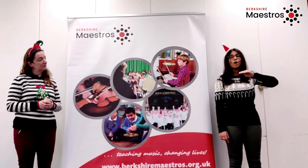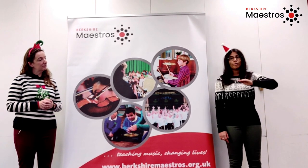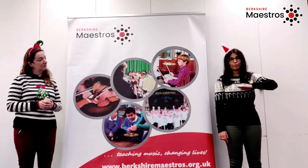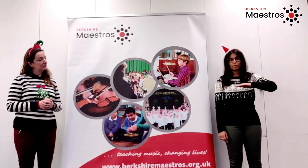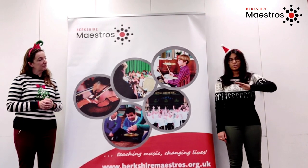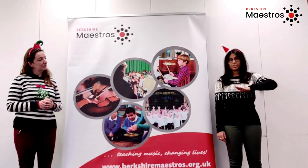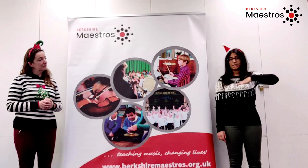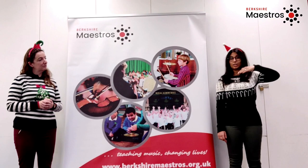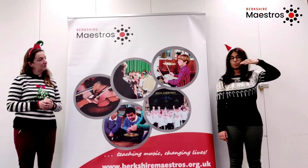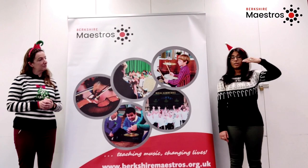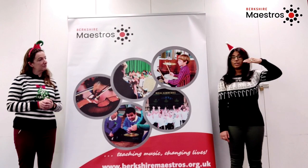frosty